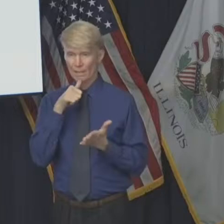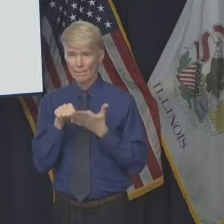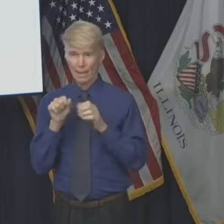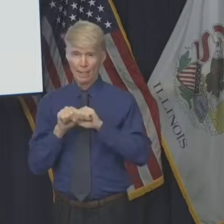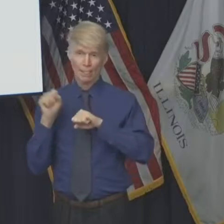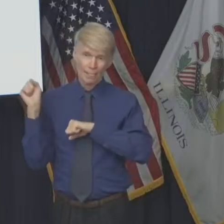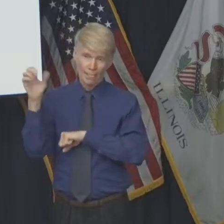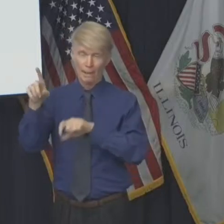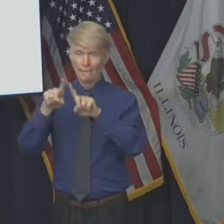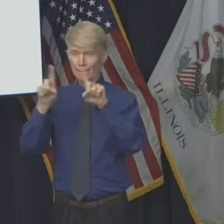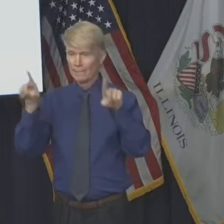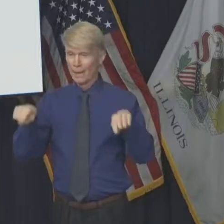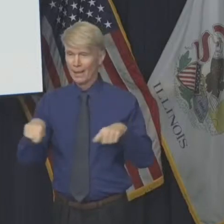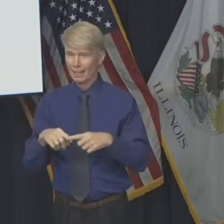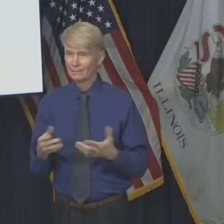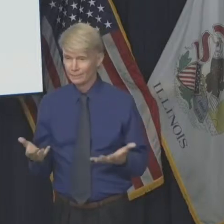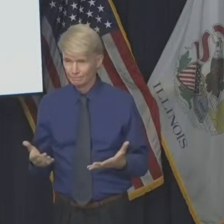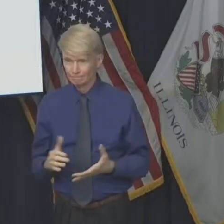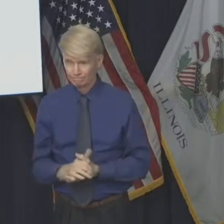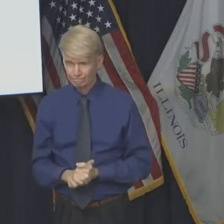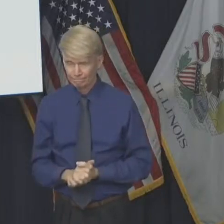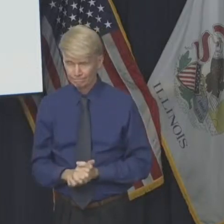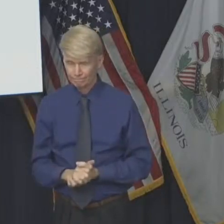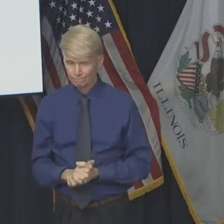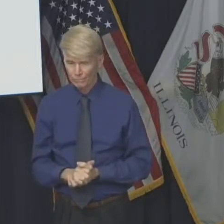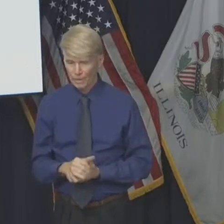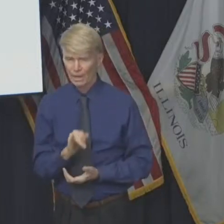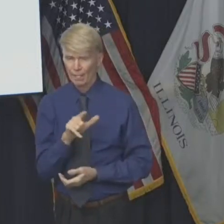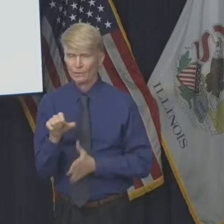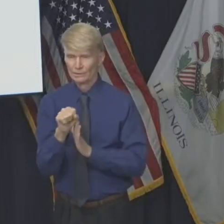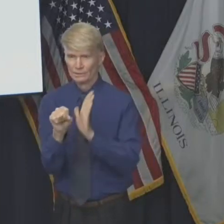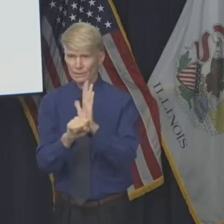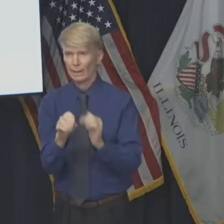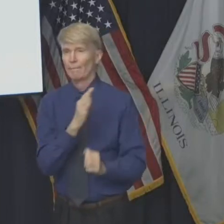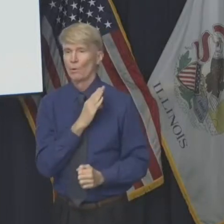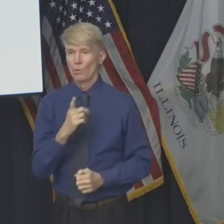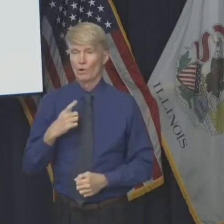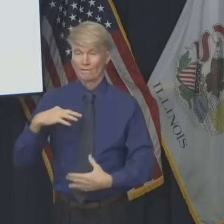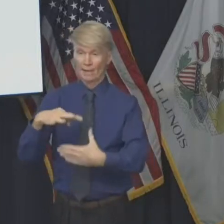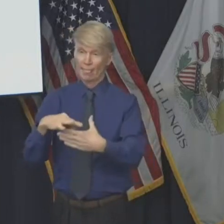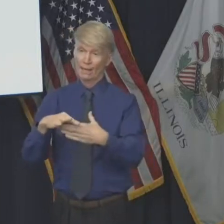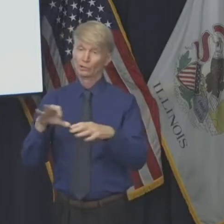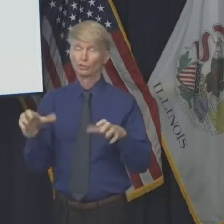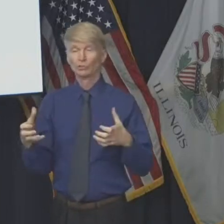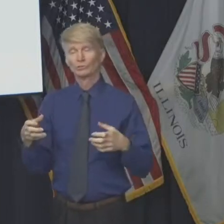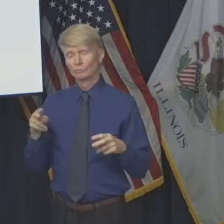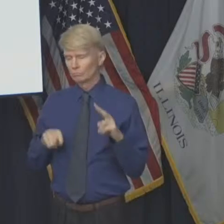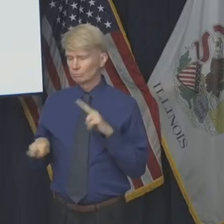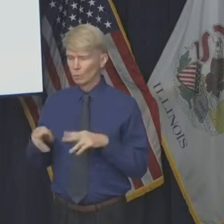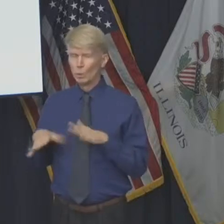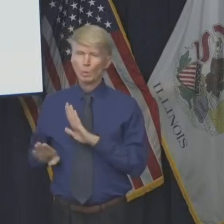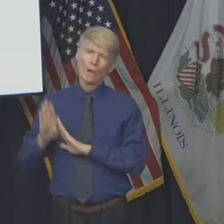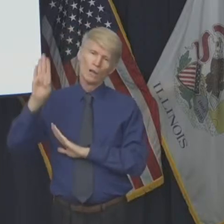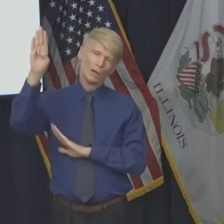mail. According to data from the Illinois State Board of Elections, a surge in vote-by-mail ballots